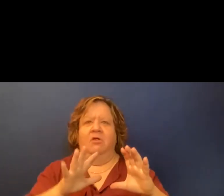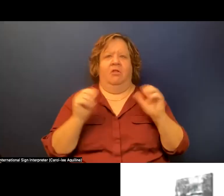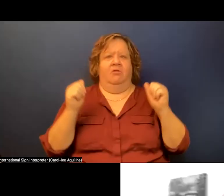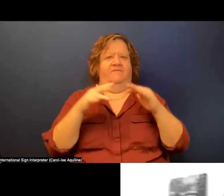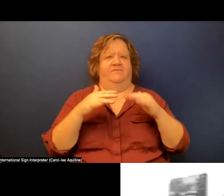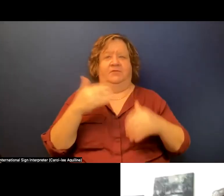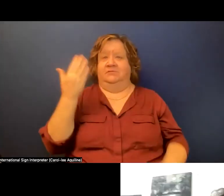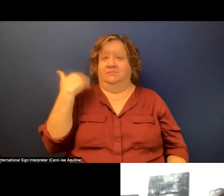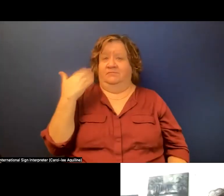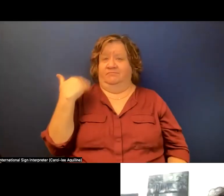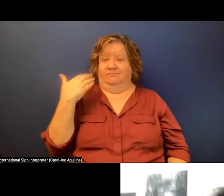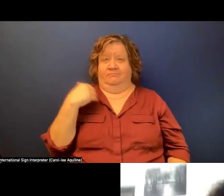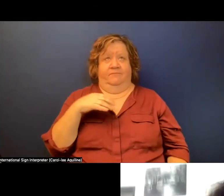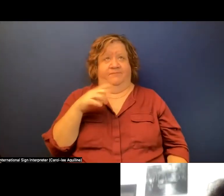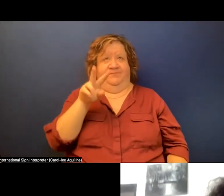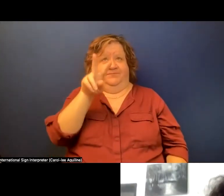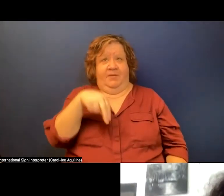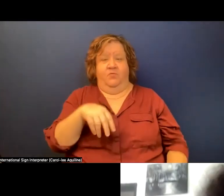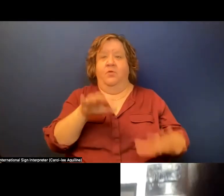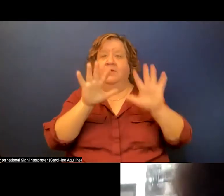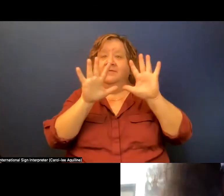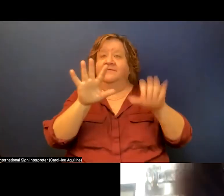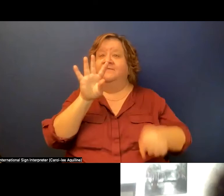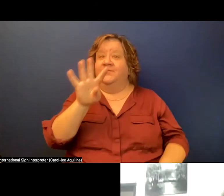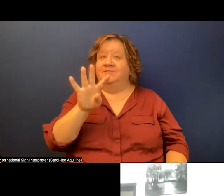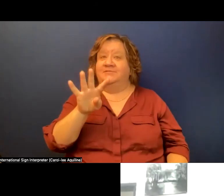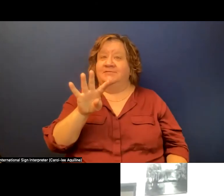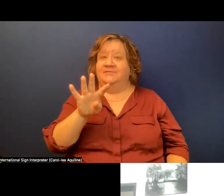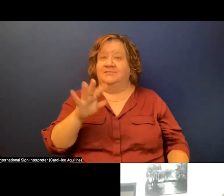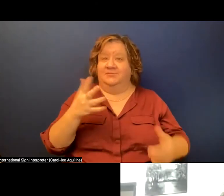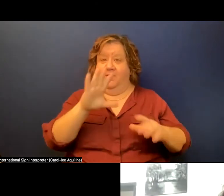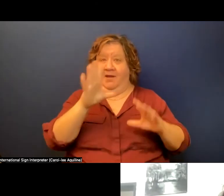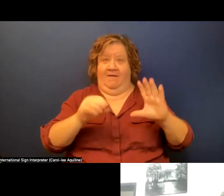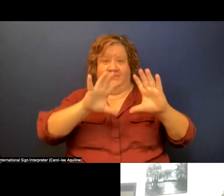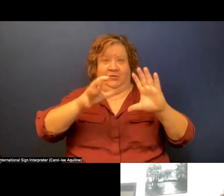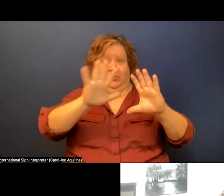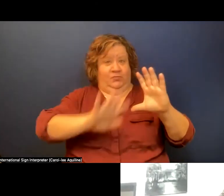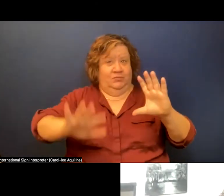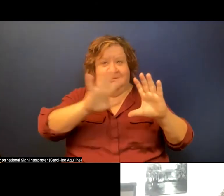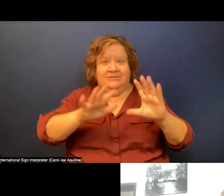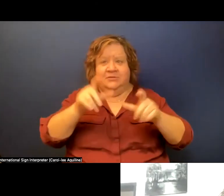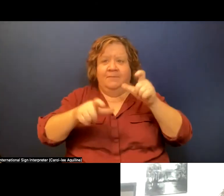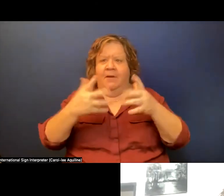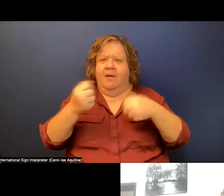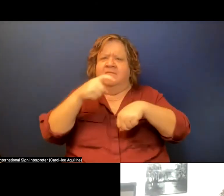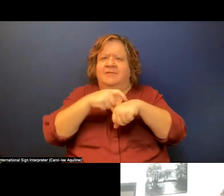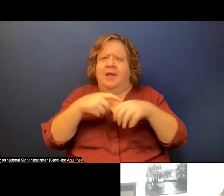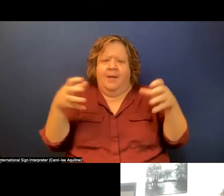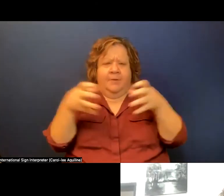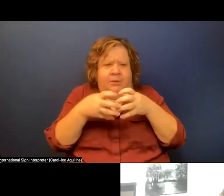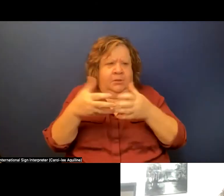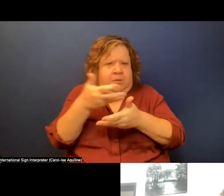the regional and the local levels have the opportunity to register. Again, we worked